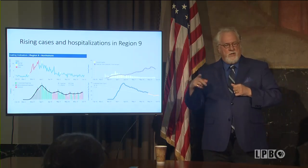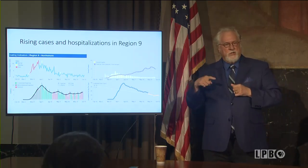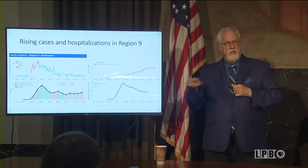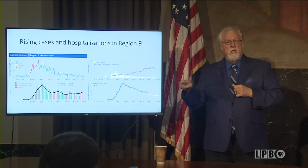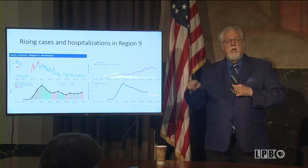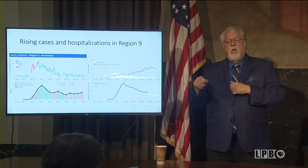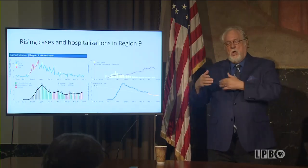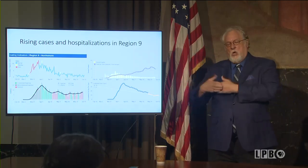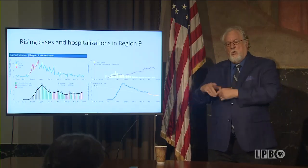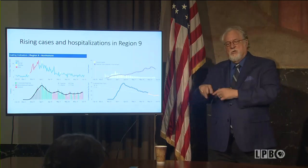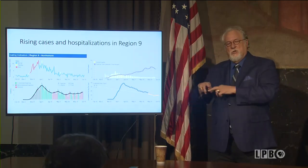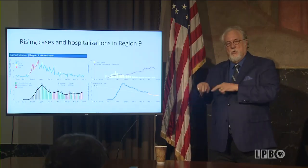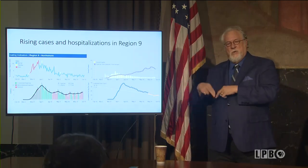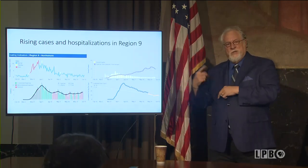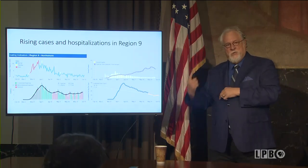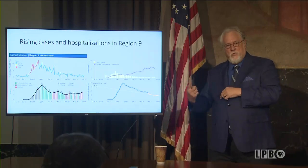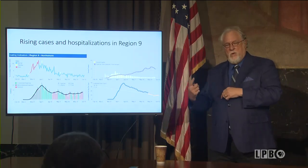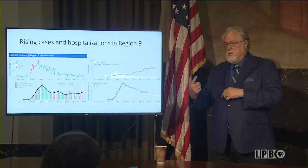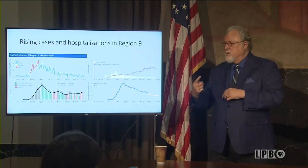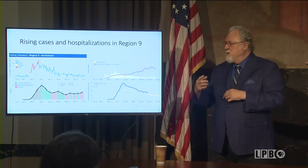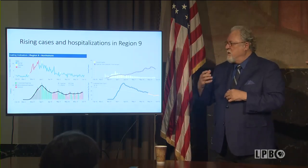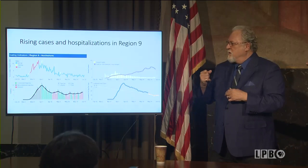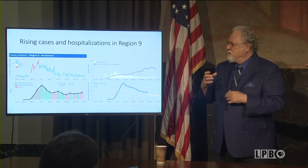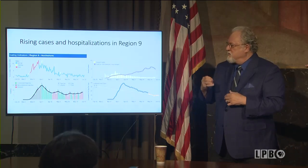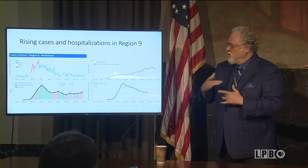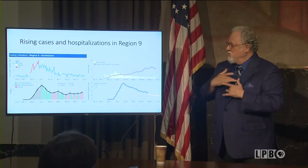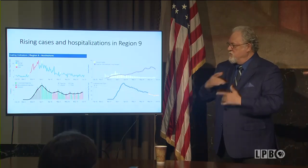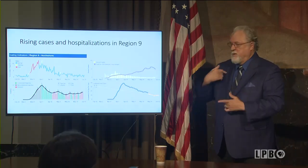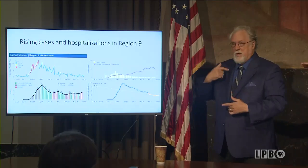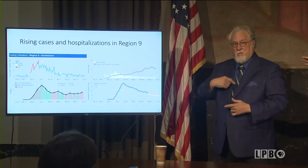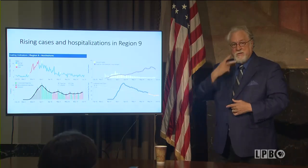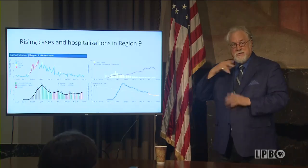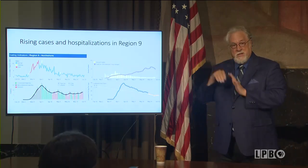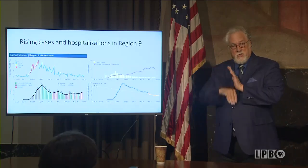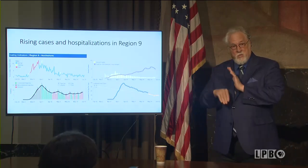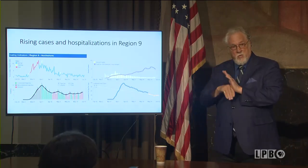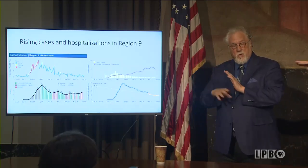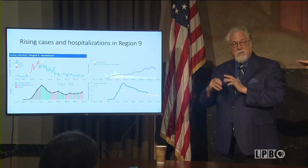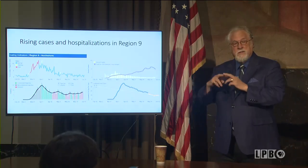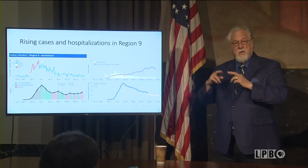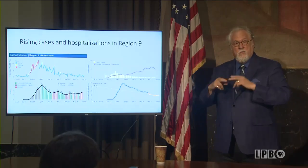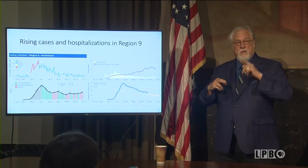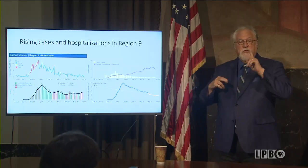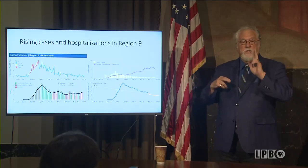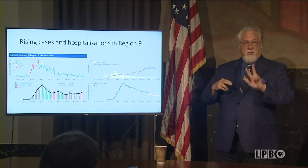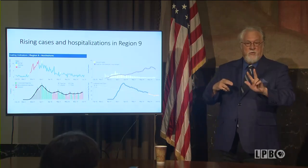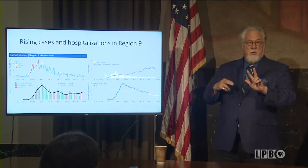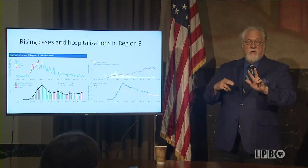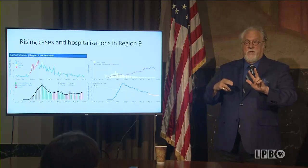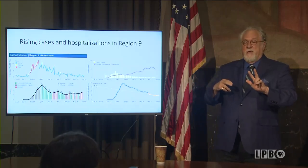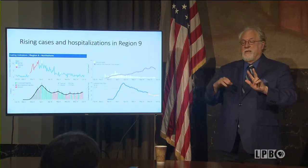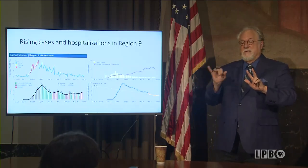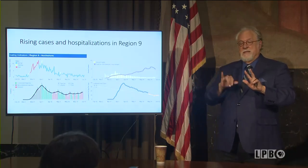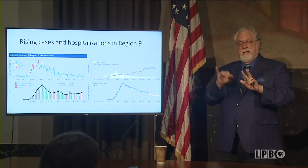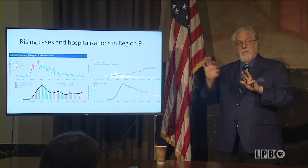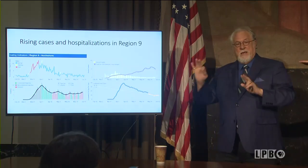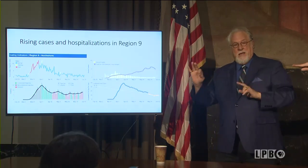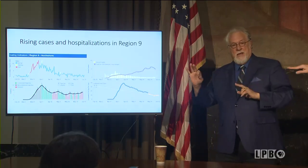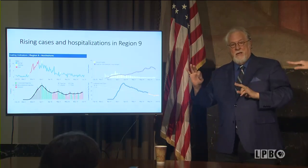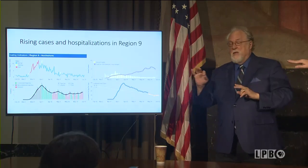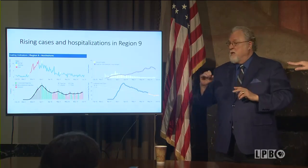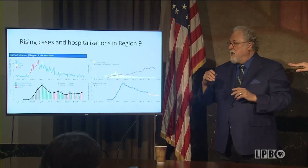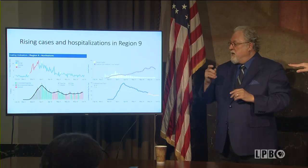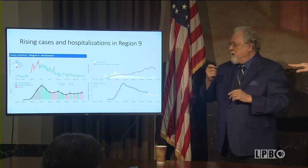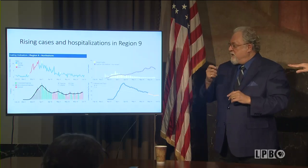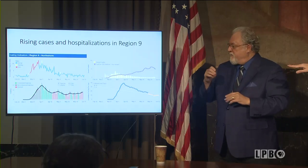to Region 1, to the greater New Orleans area. So the trend that we see in New Orleans and in Region 3 is kind of reflected here in Region 9. A